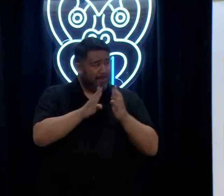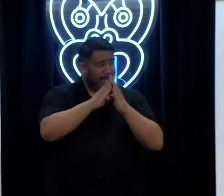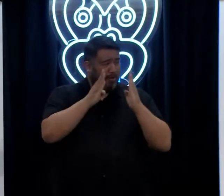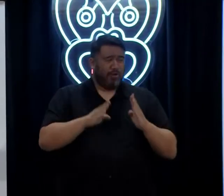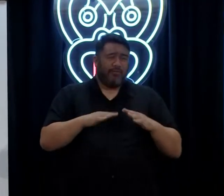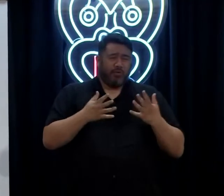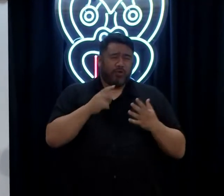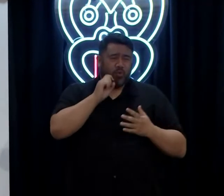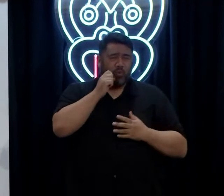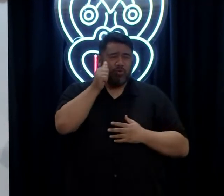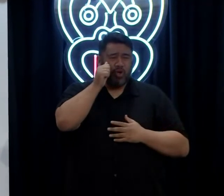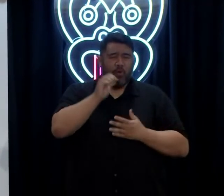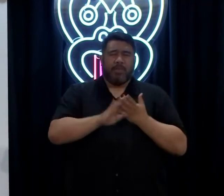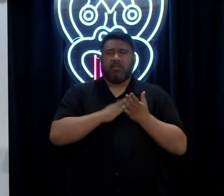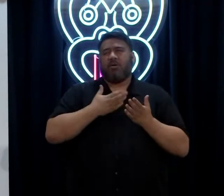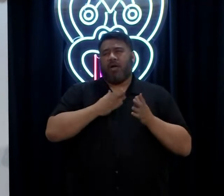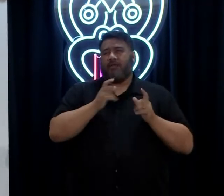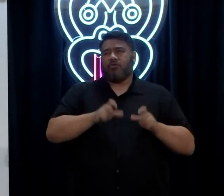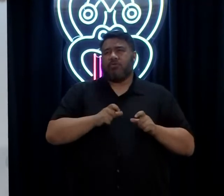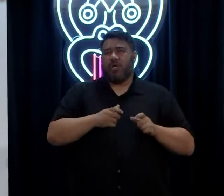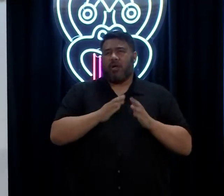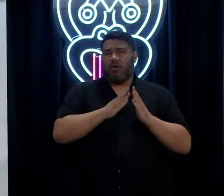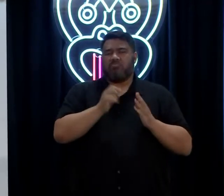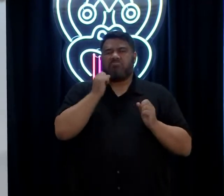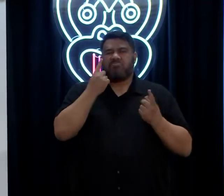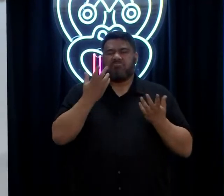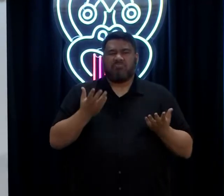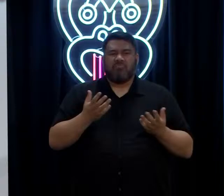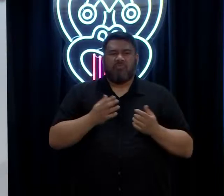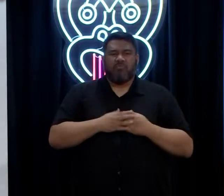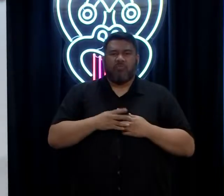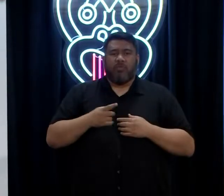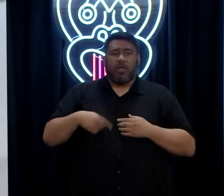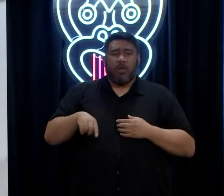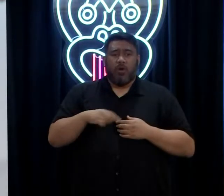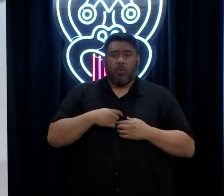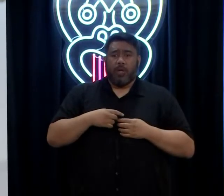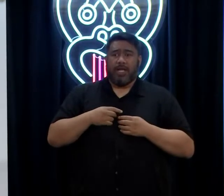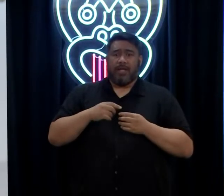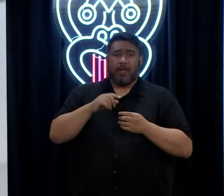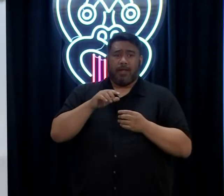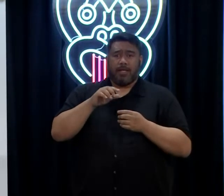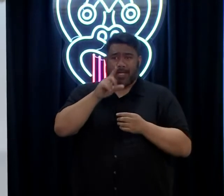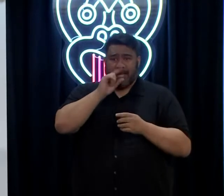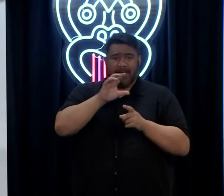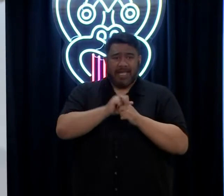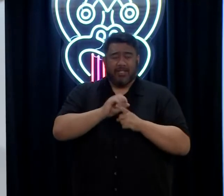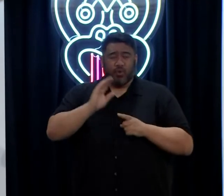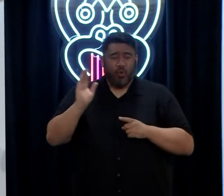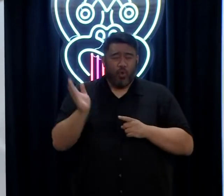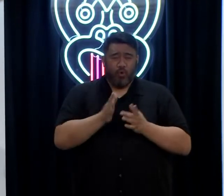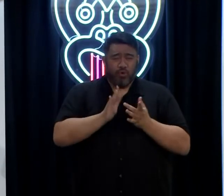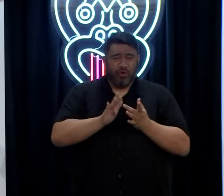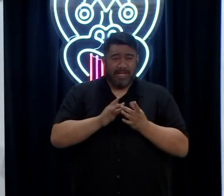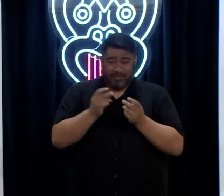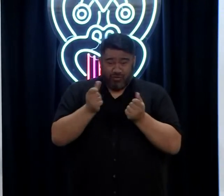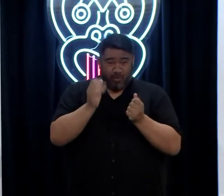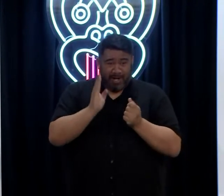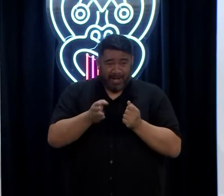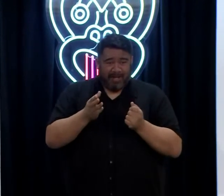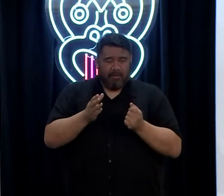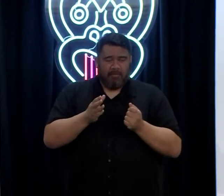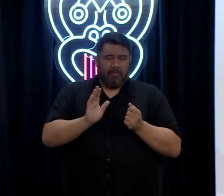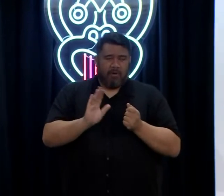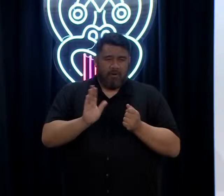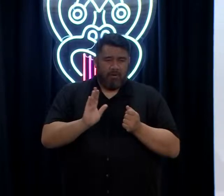going to know that they're isolated. We don't necessarily identify every single contact straight away, and then when we do, we sometimes find somebody